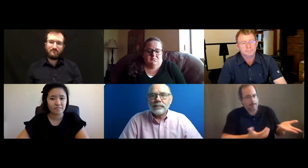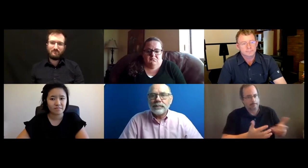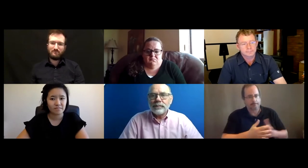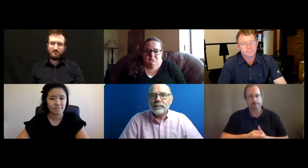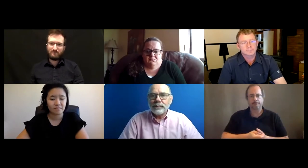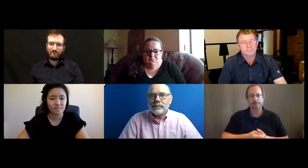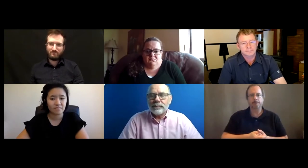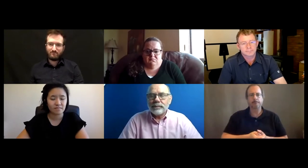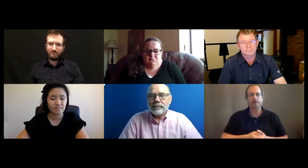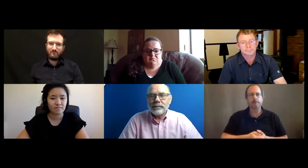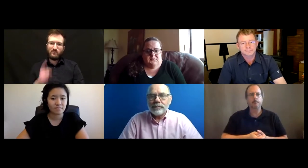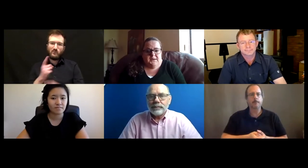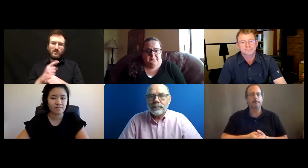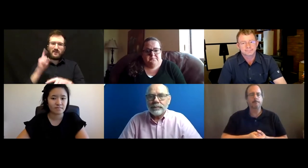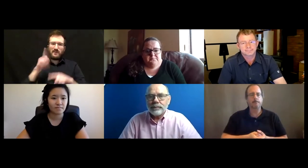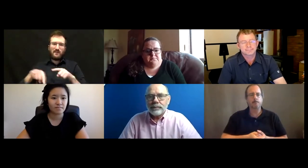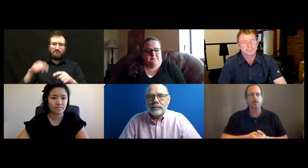there in the education for their students.